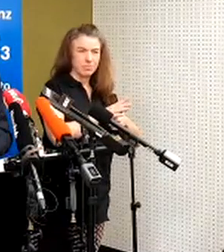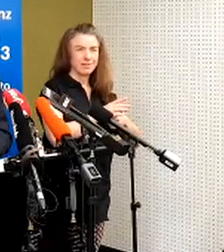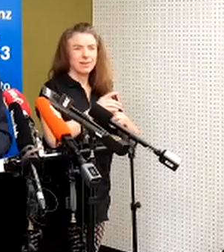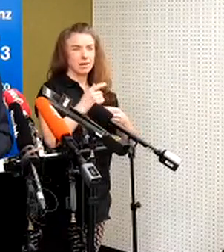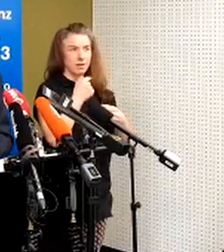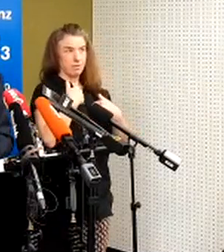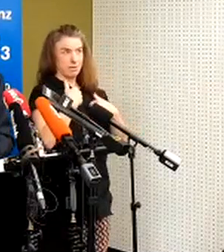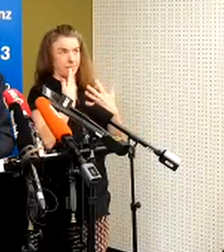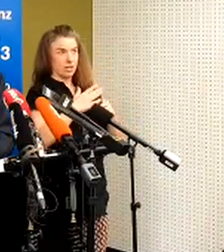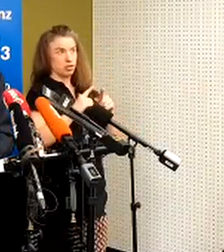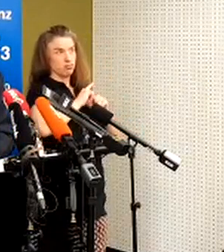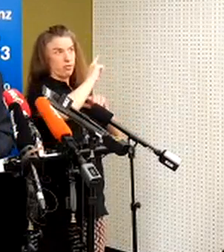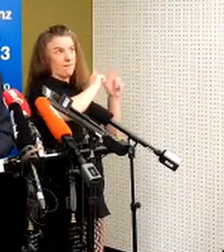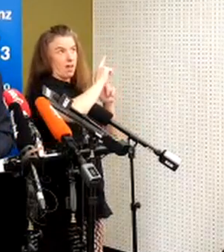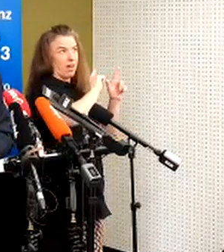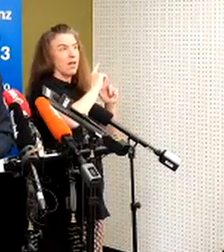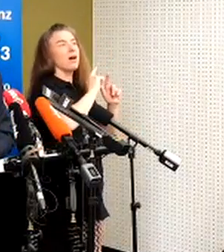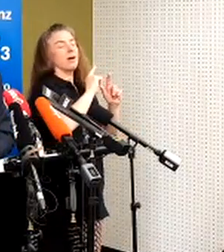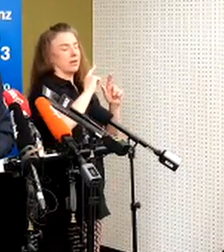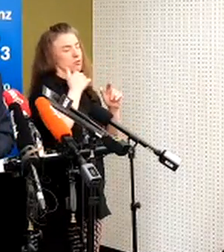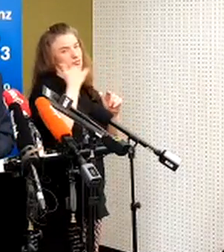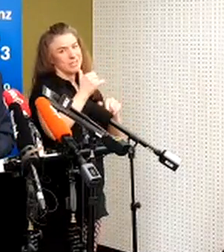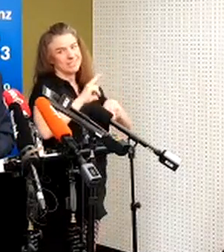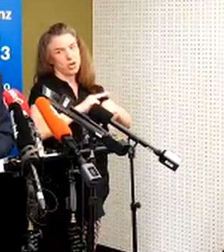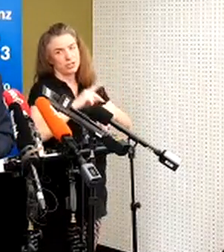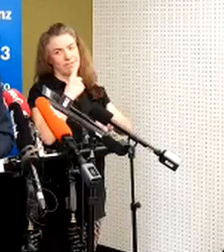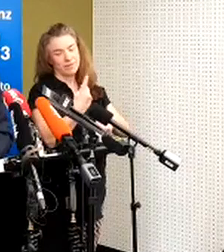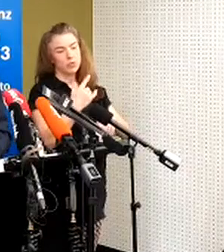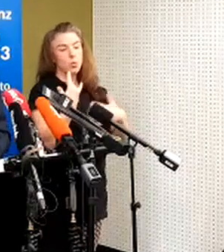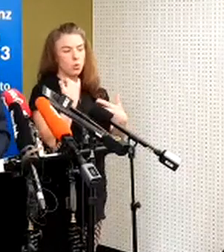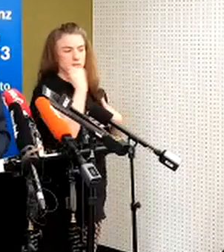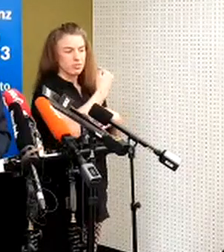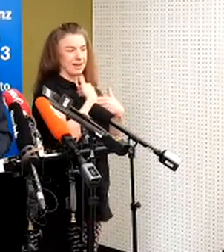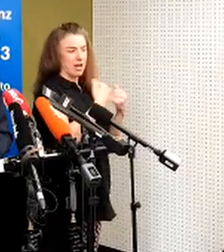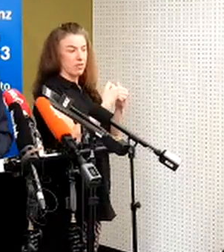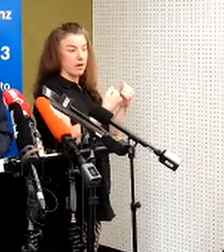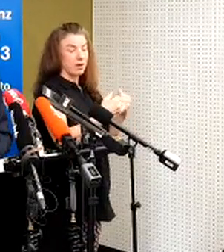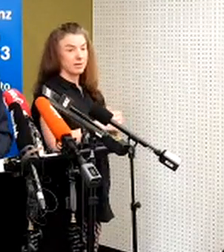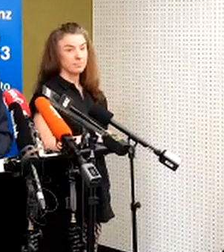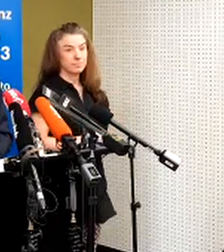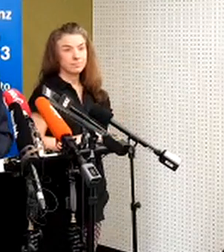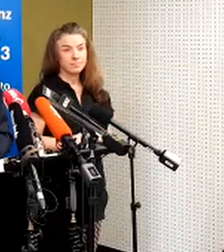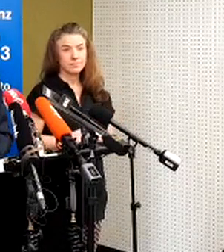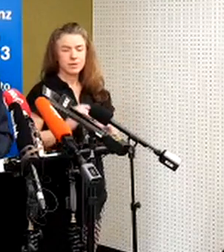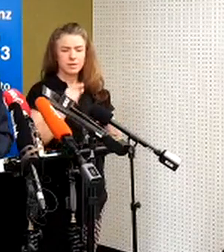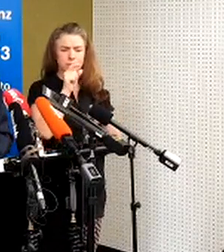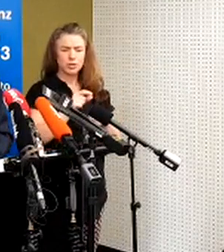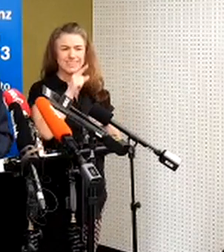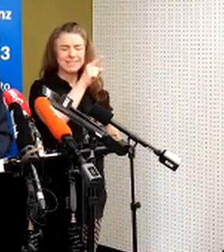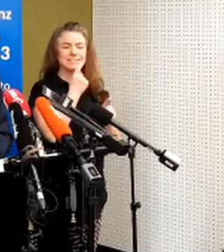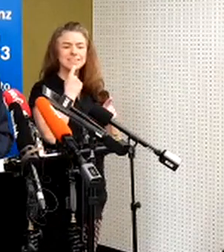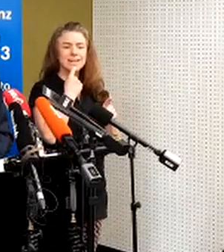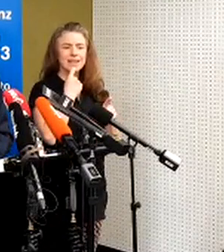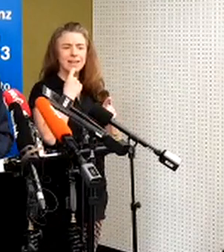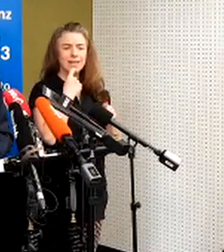history, should ring ahead to the practice and not just turn up and or ring Healthline. This person in the steel mill in Auckland, which case is that?